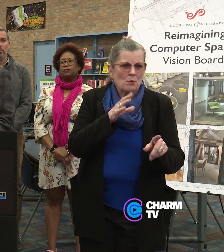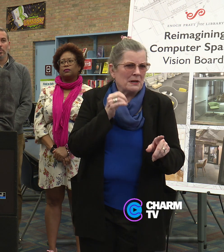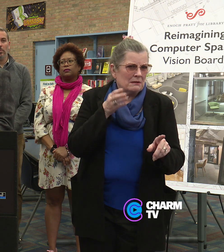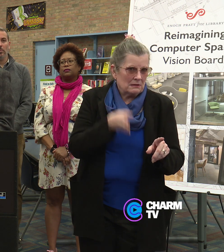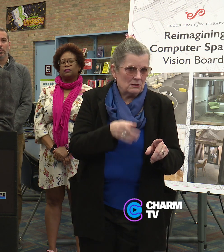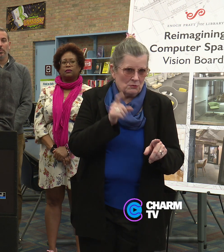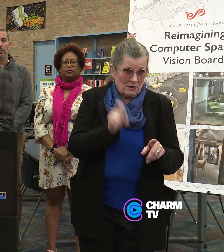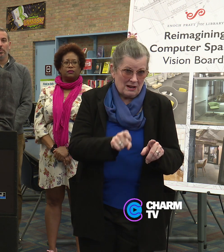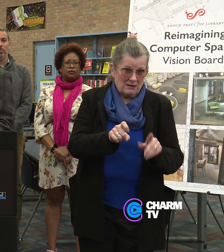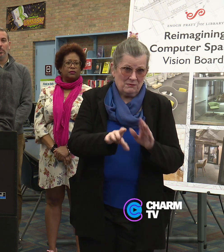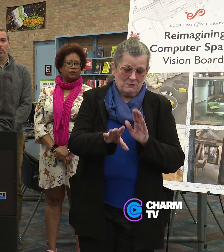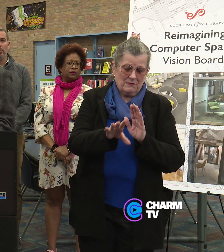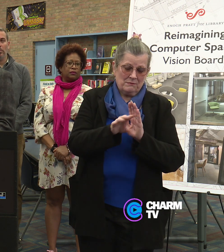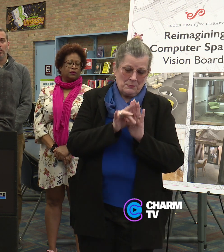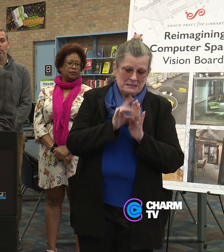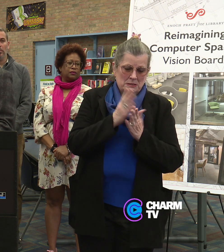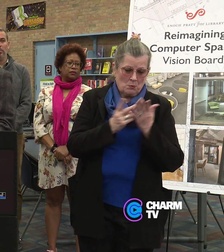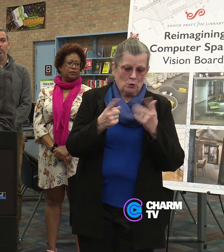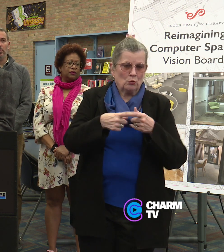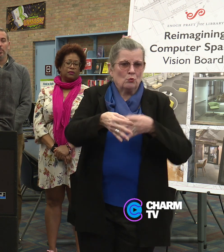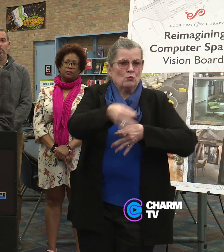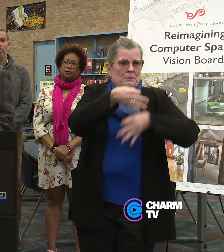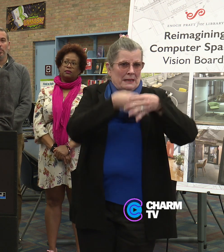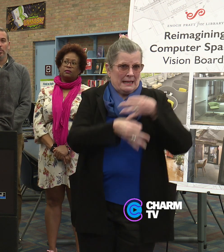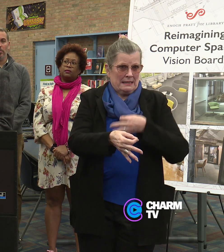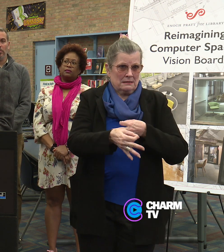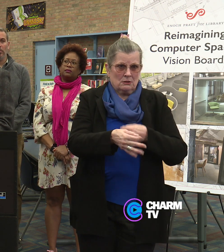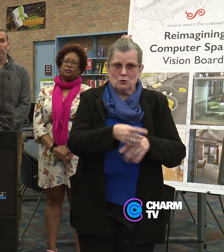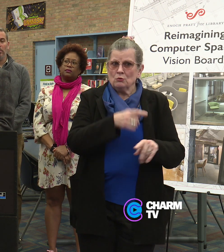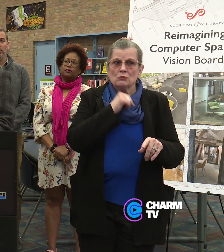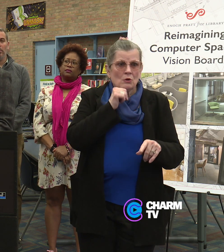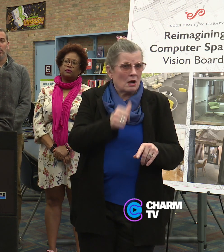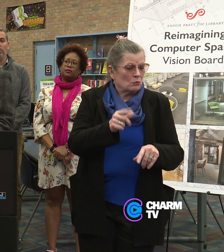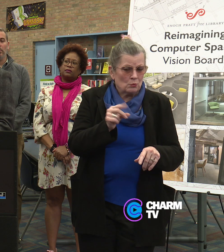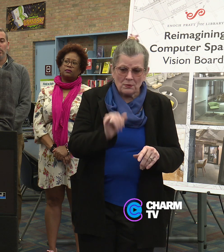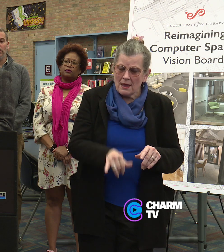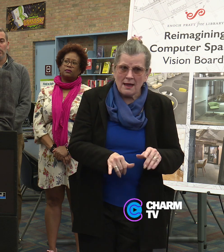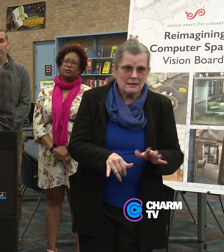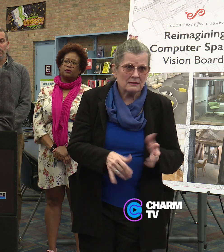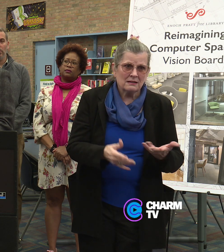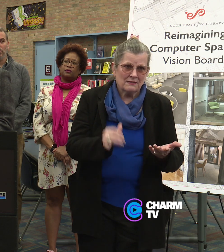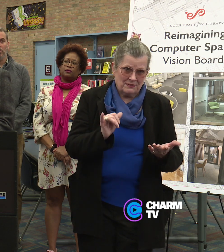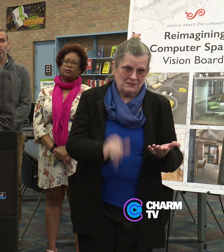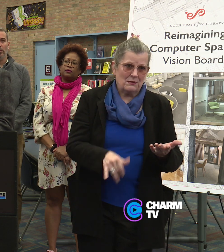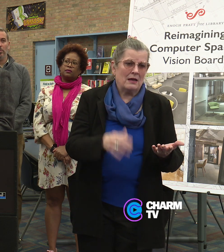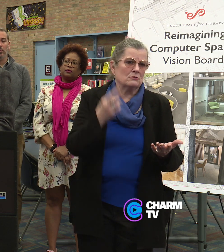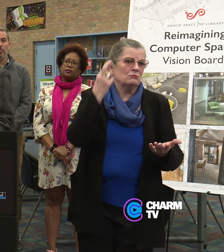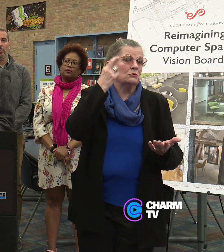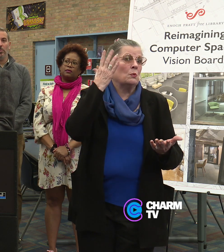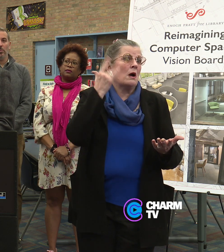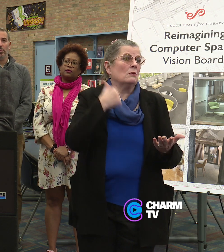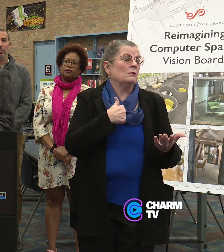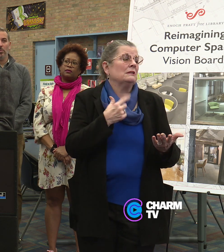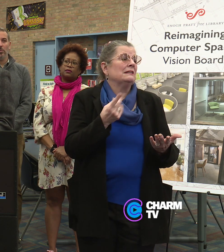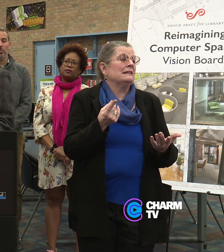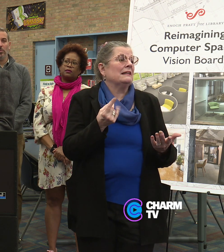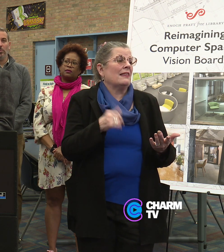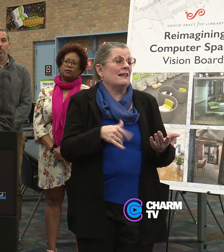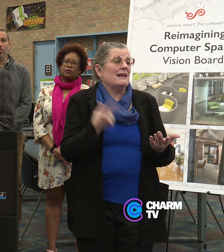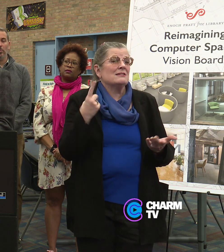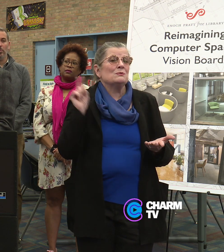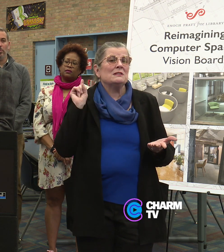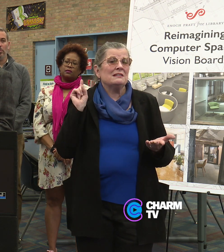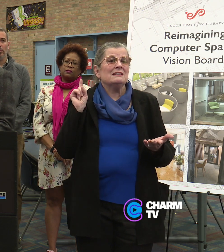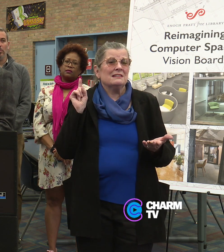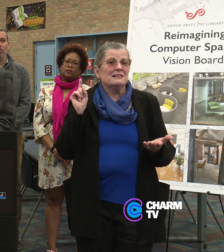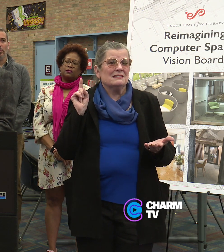designate someone to be in your stead. And if you do not do that, then that is why what we did last week was right on par with